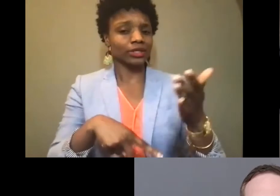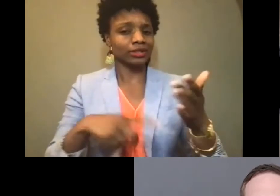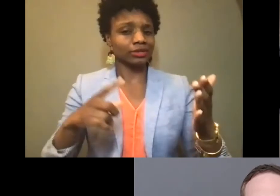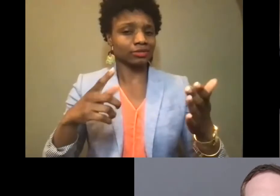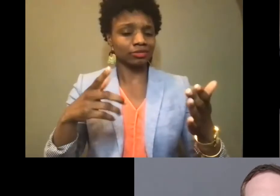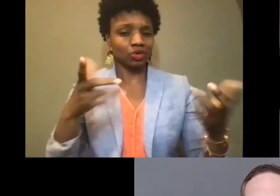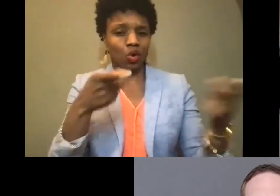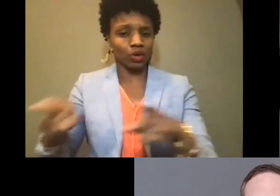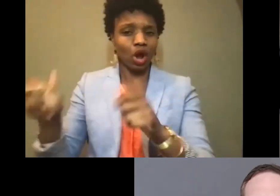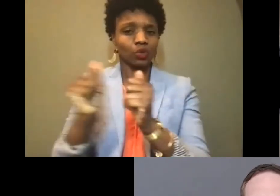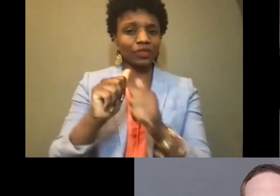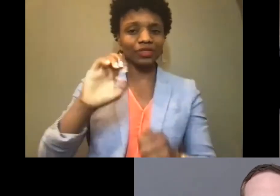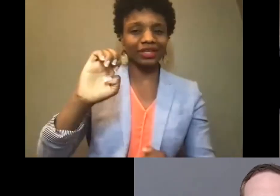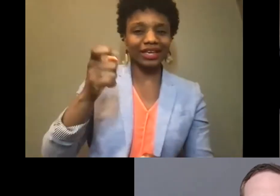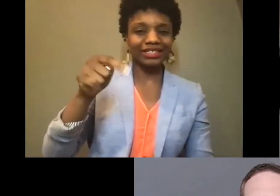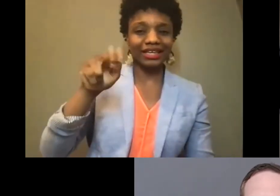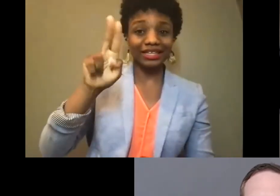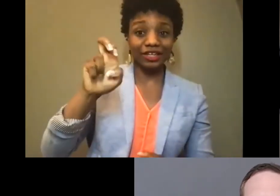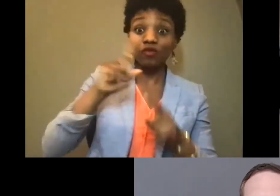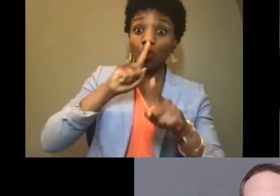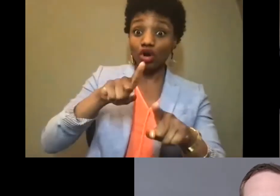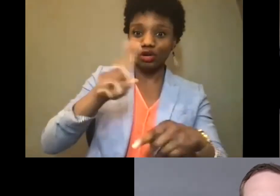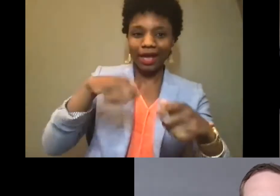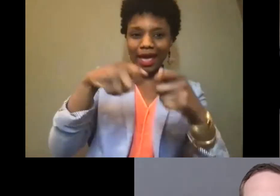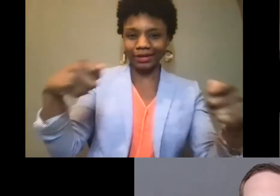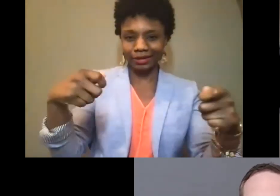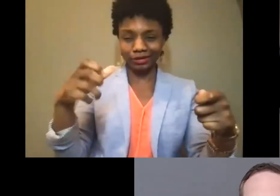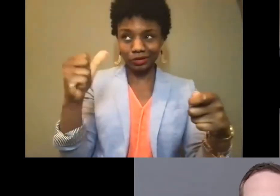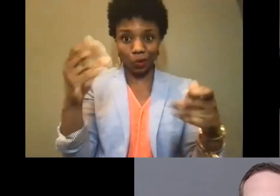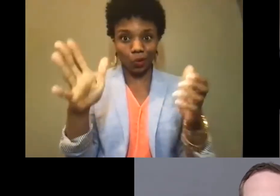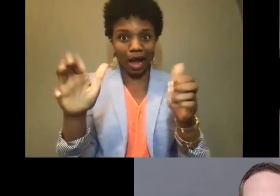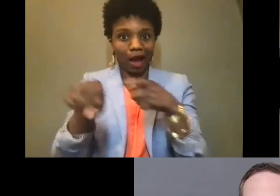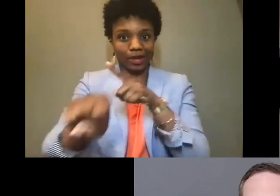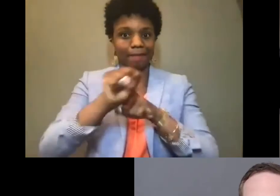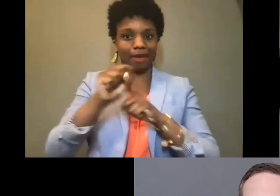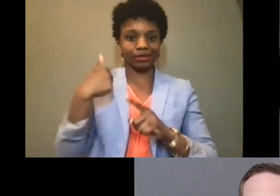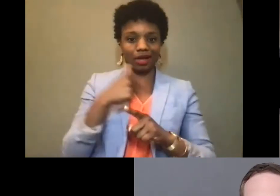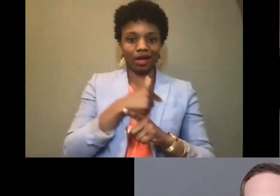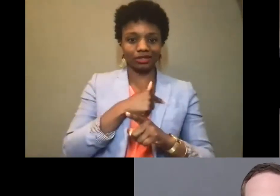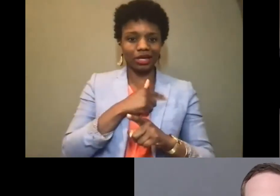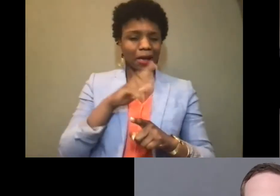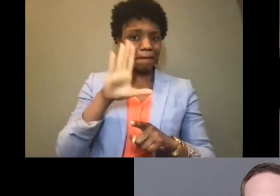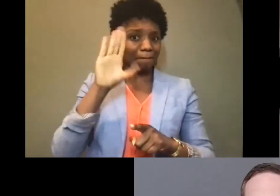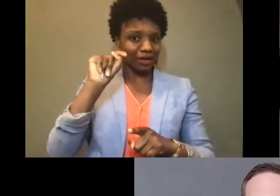how that's going to affect us. And so we wanted to talk about that, but obviously maybe we can't talk about that. But this